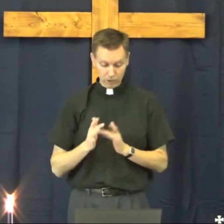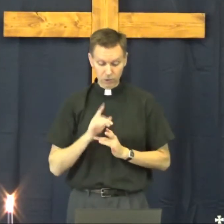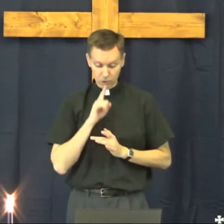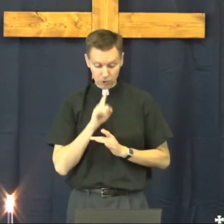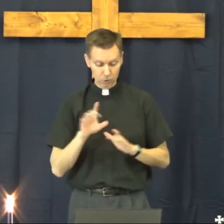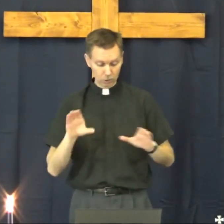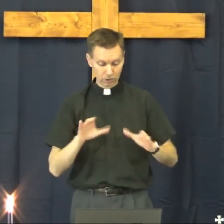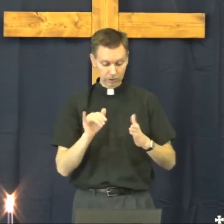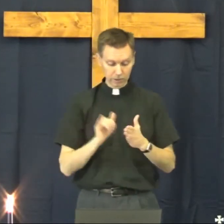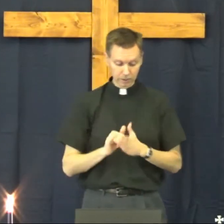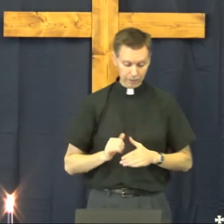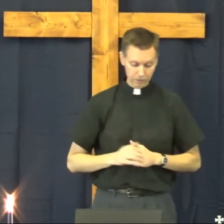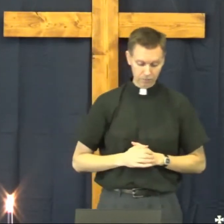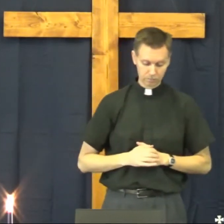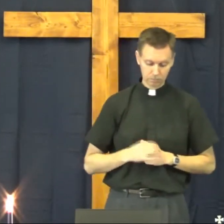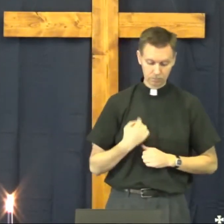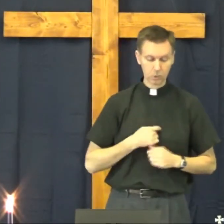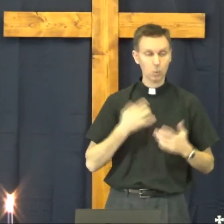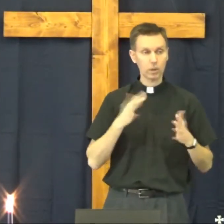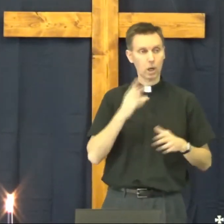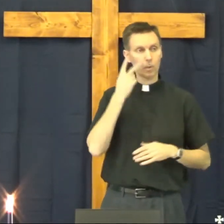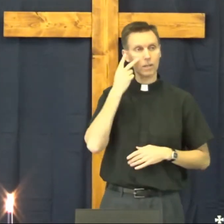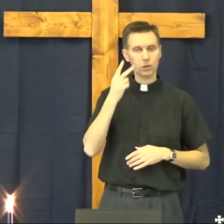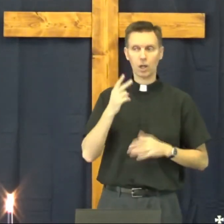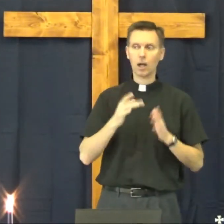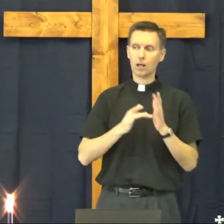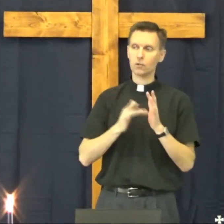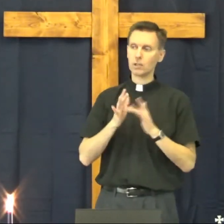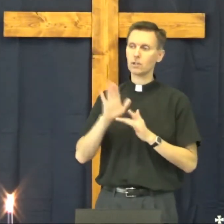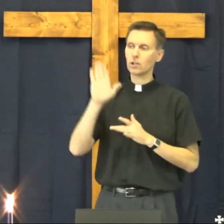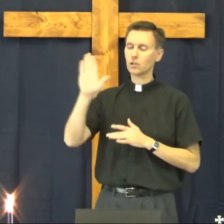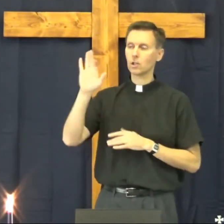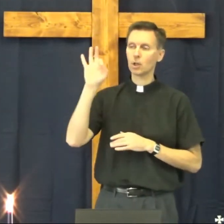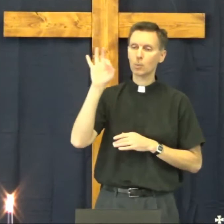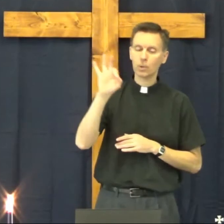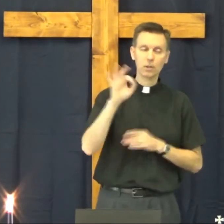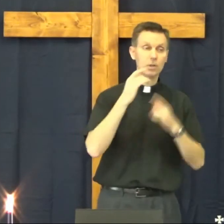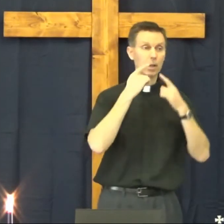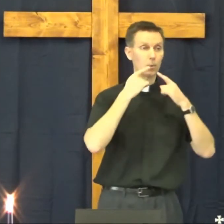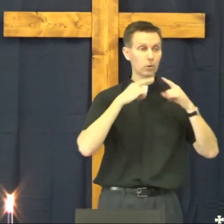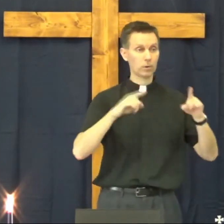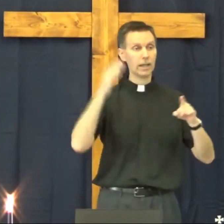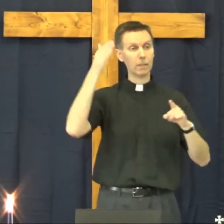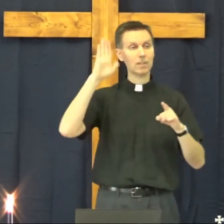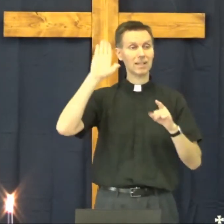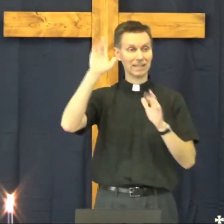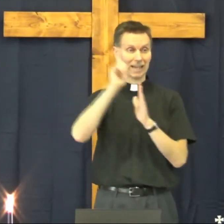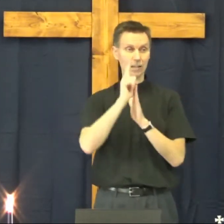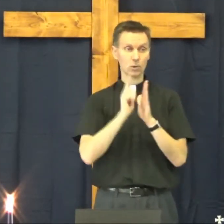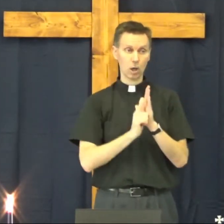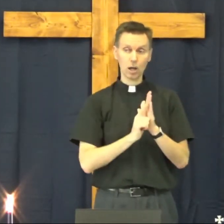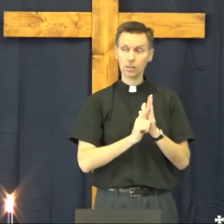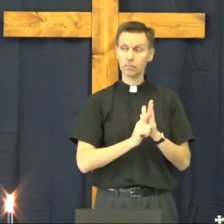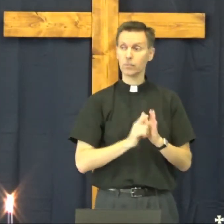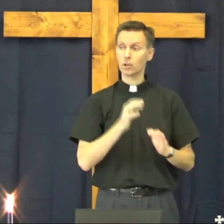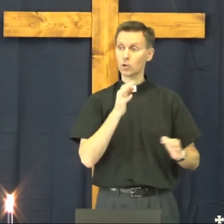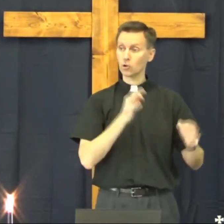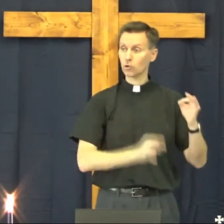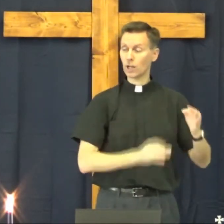Jesus certainly did that. We already saw Jesus preached and proclaimed God's law,